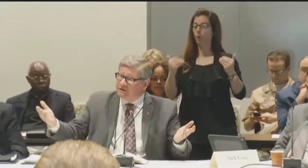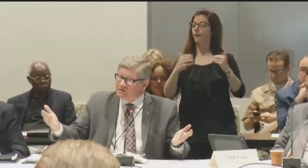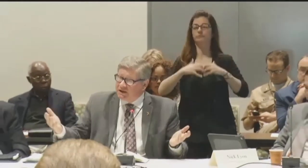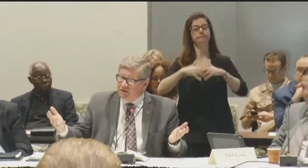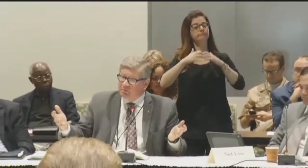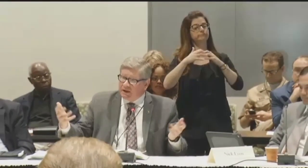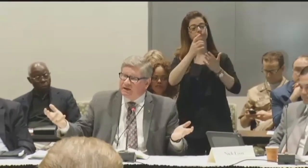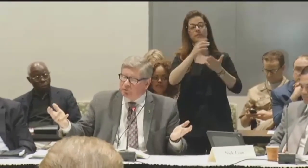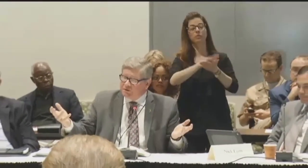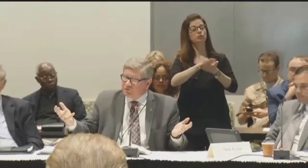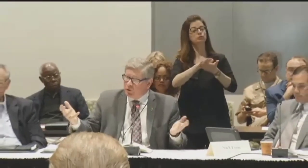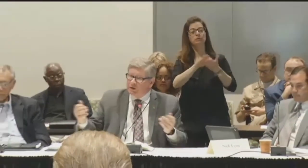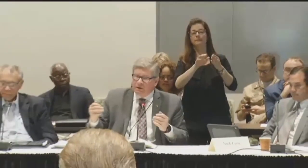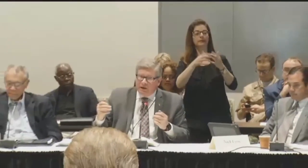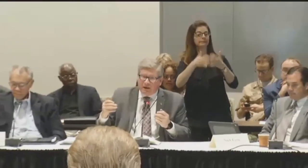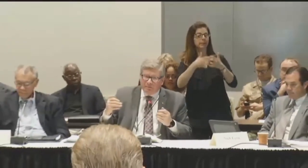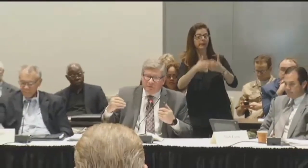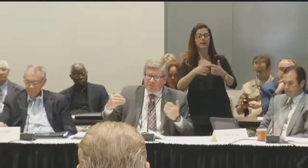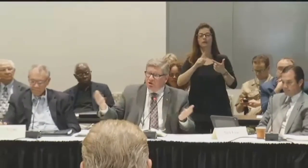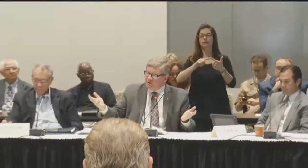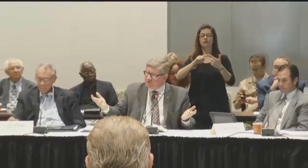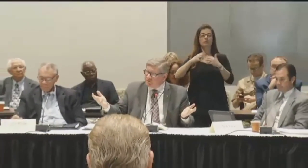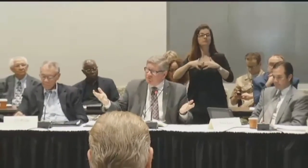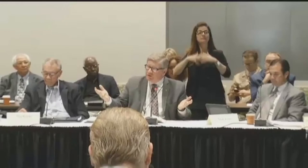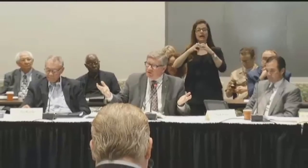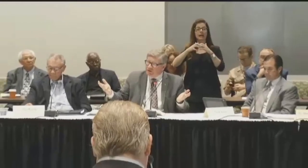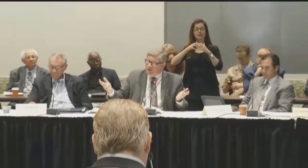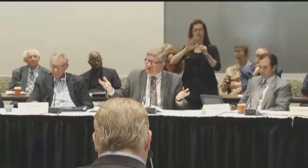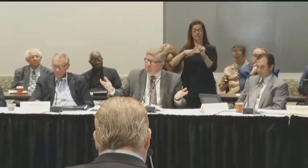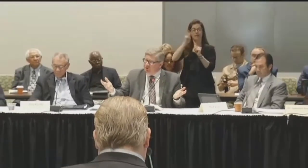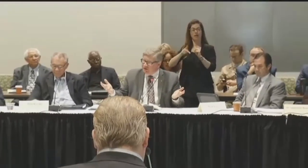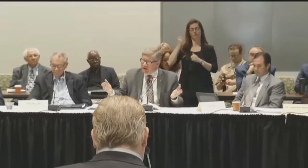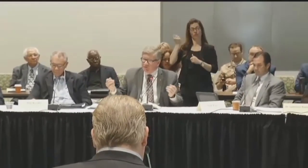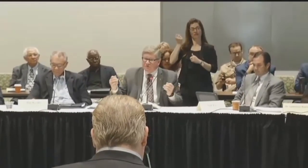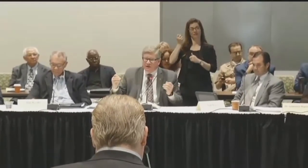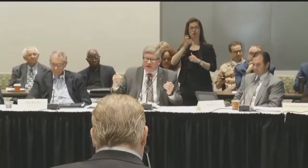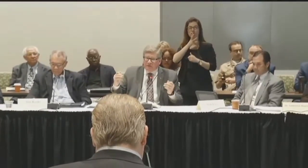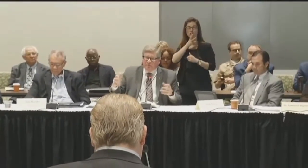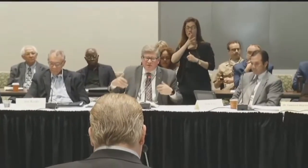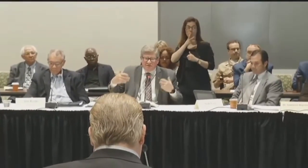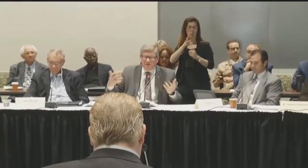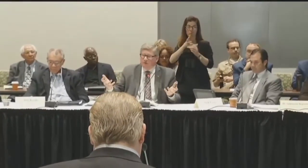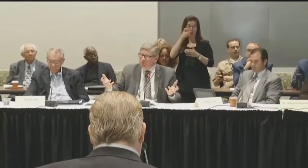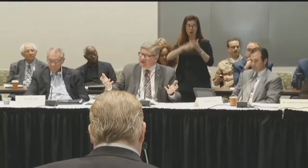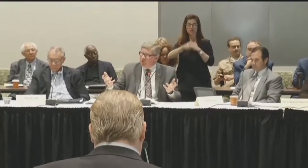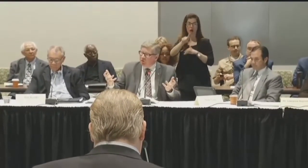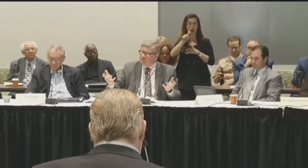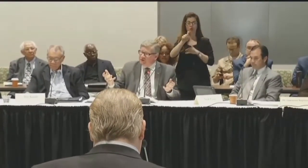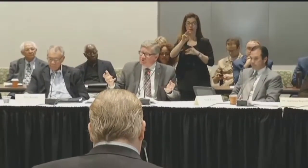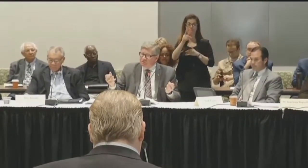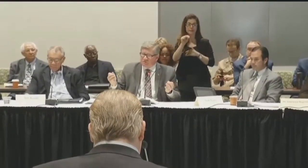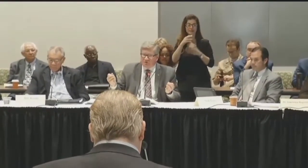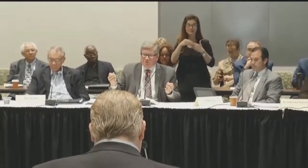could go ahead and stand up a backup reservoir. That would cost us over $100 million. And then we still would have